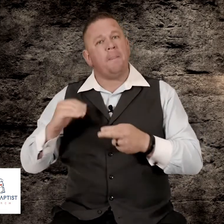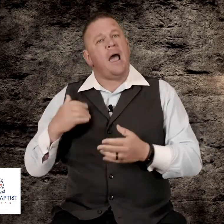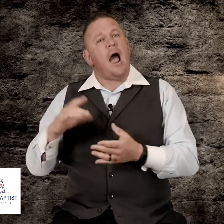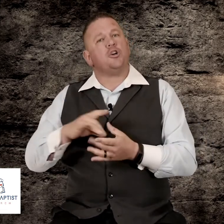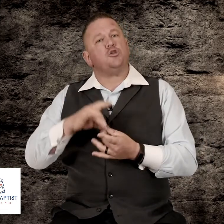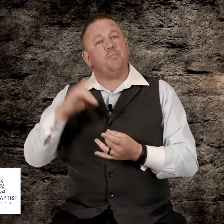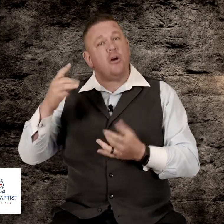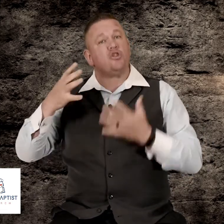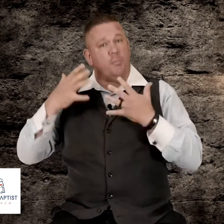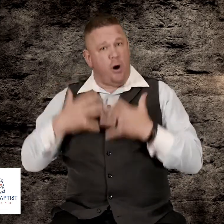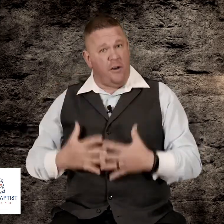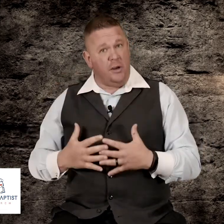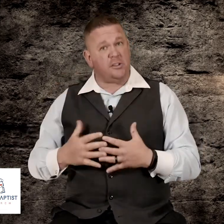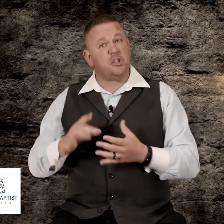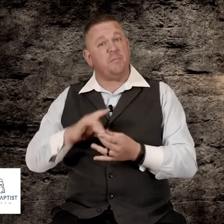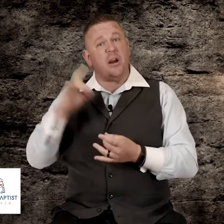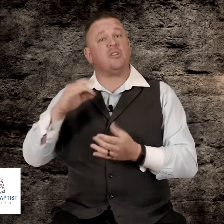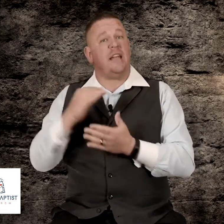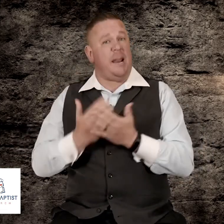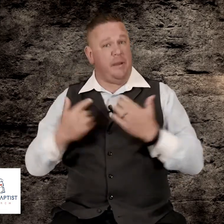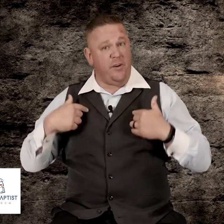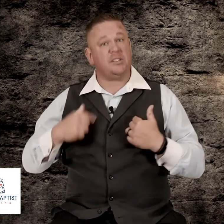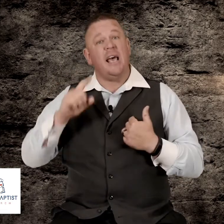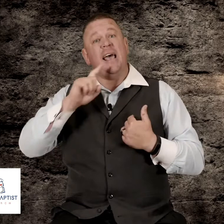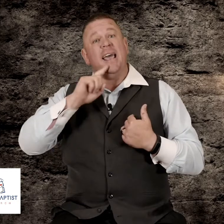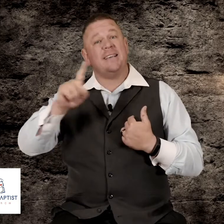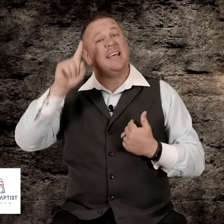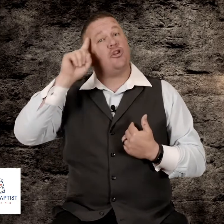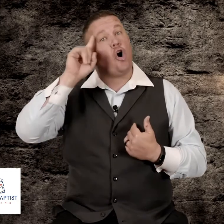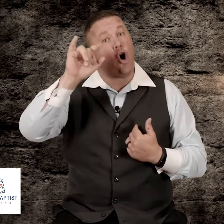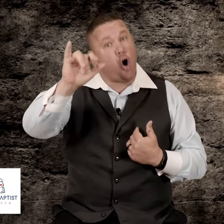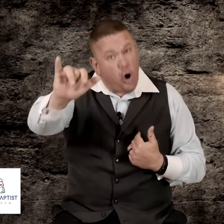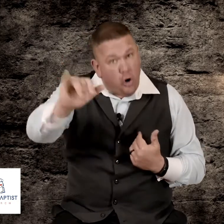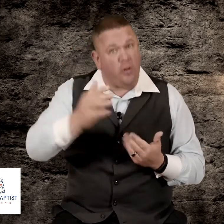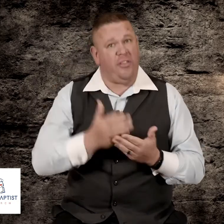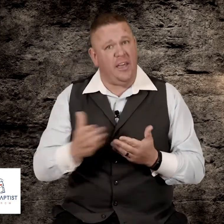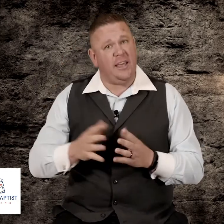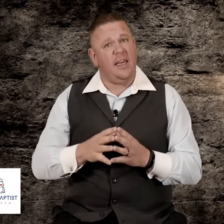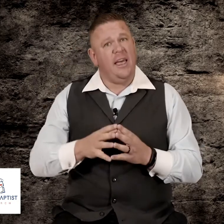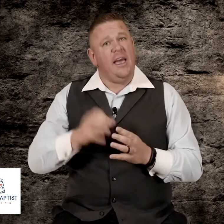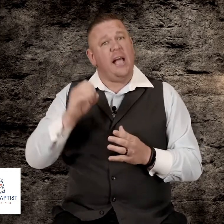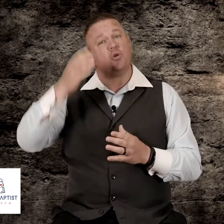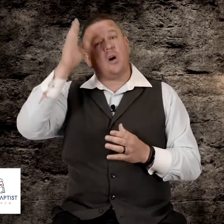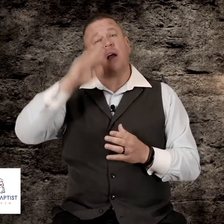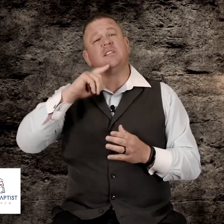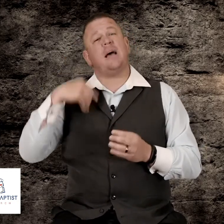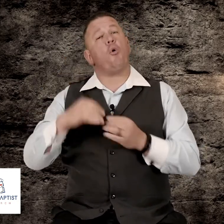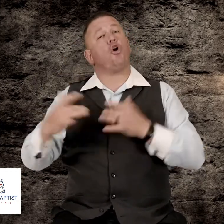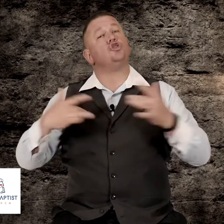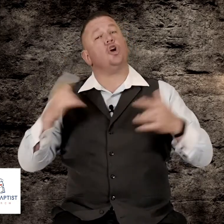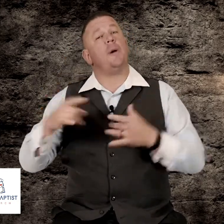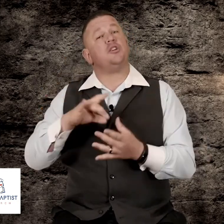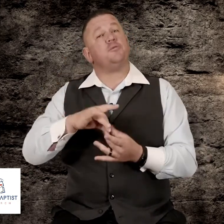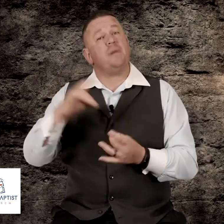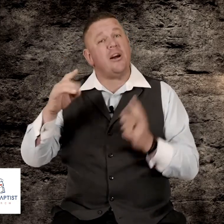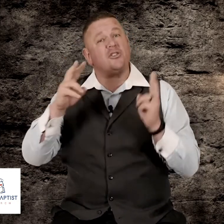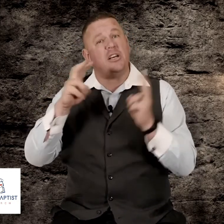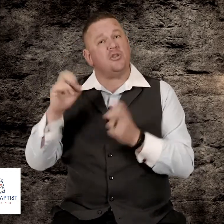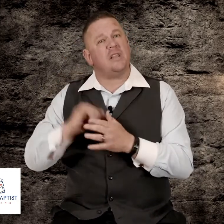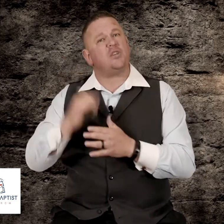our spiritual part of us, our spiritual anatomy of us is an eternal thing. And so God says, I'm more concerned about the spiritual issues, and that's